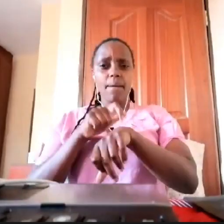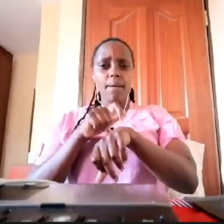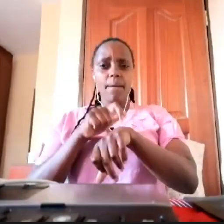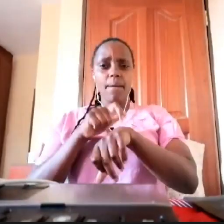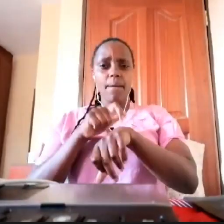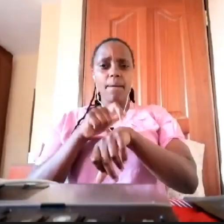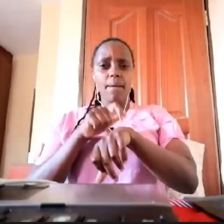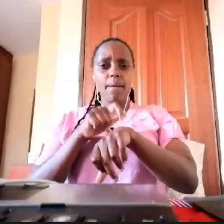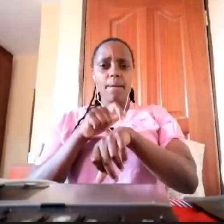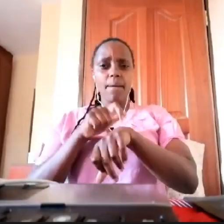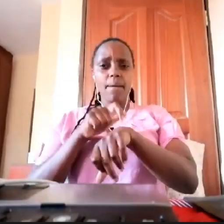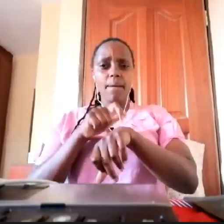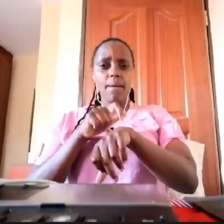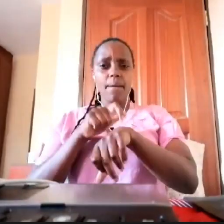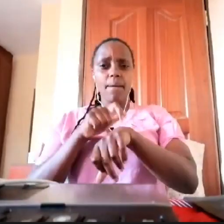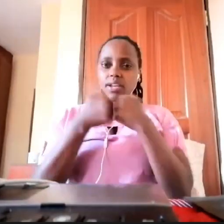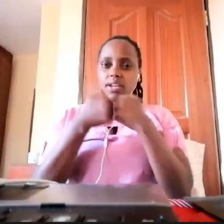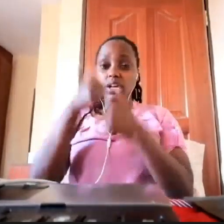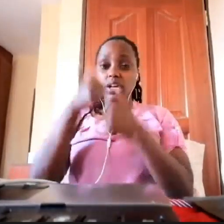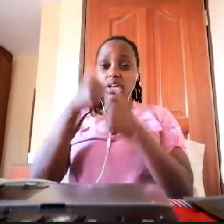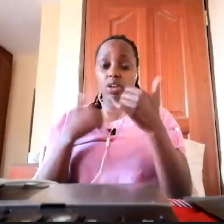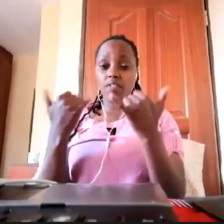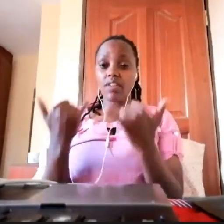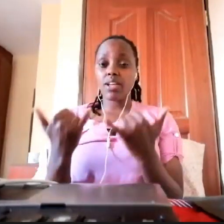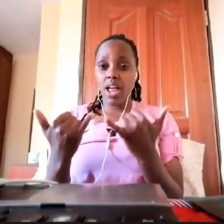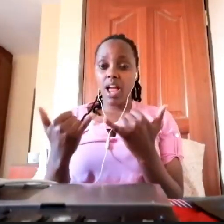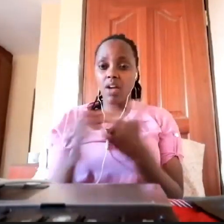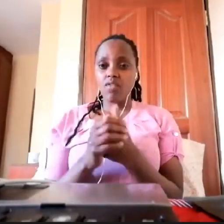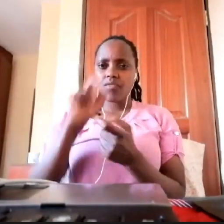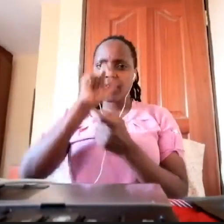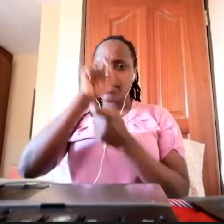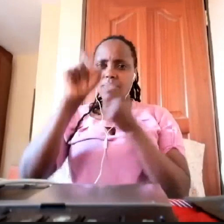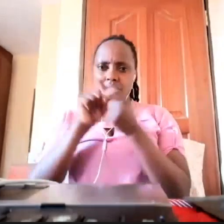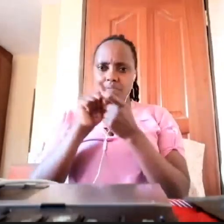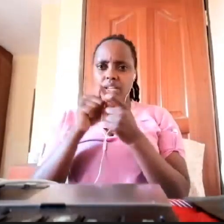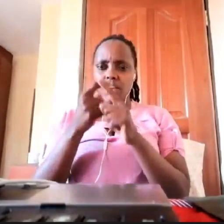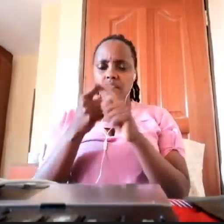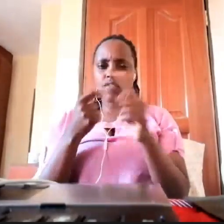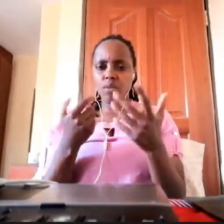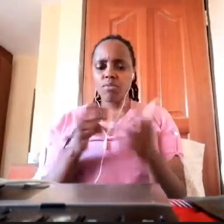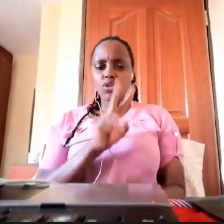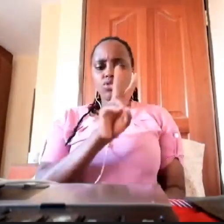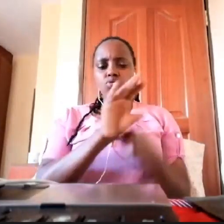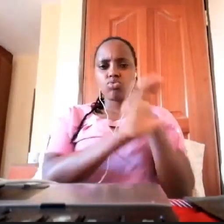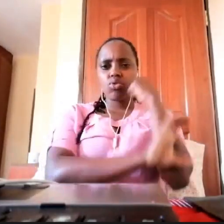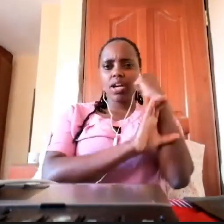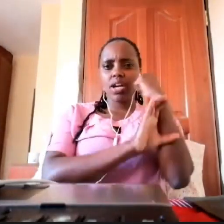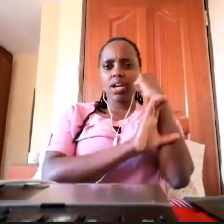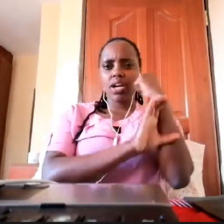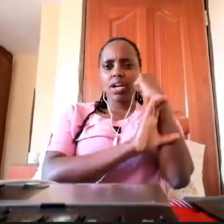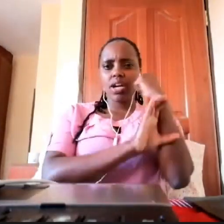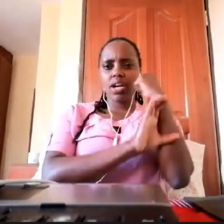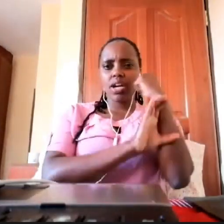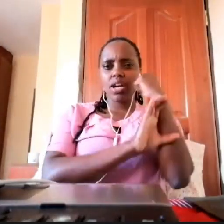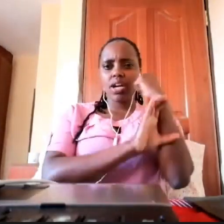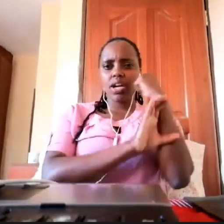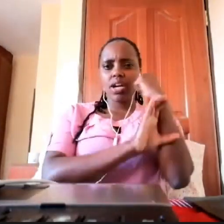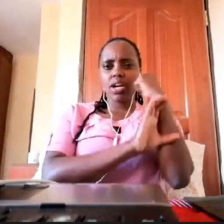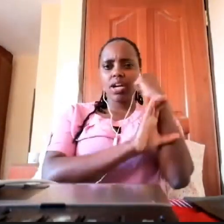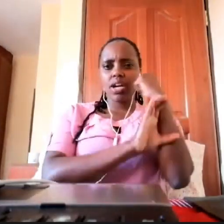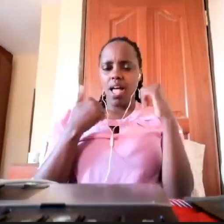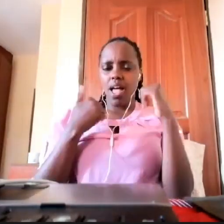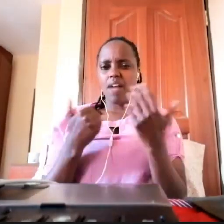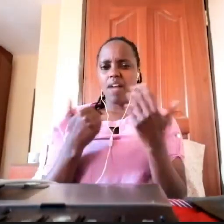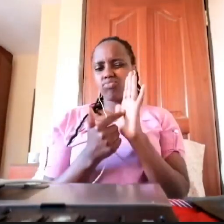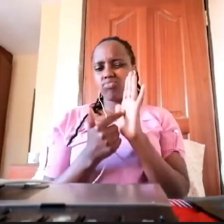is one of the challenges that we are facing practically from two countries against. There are instances where the